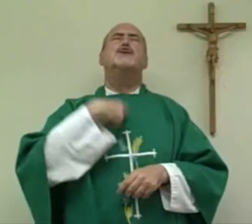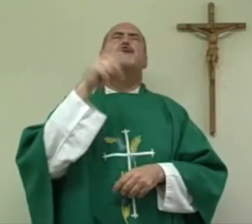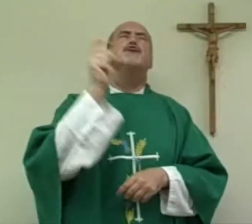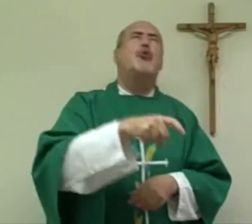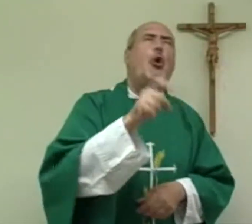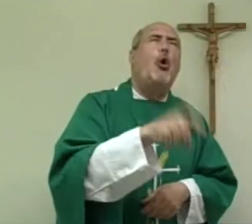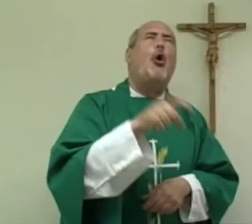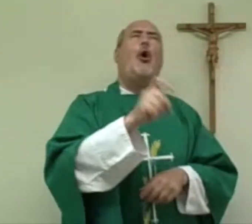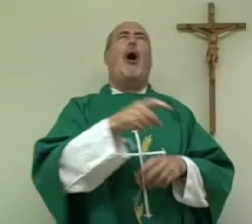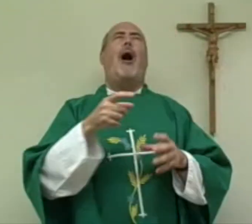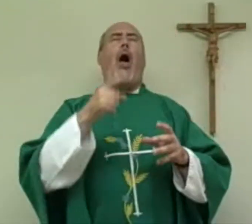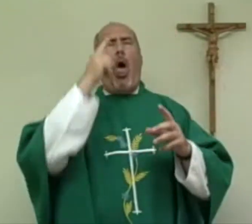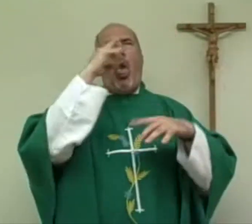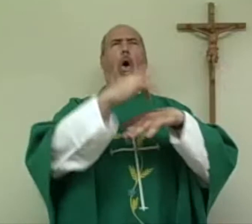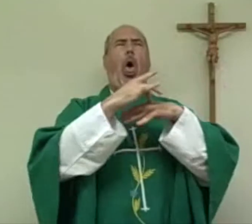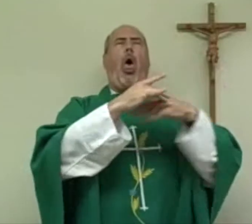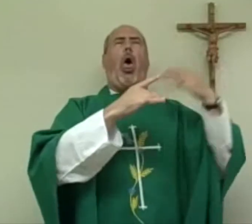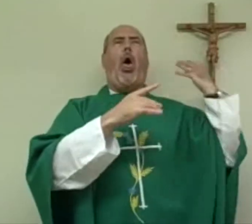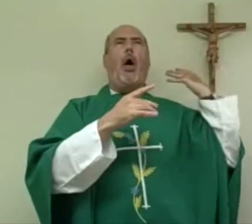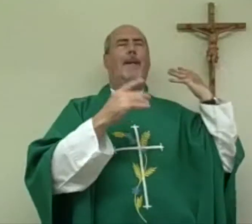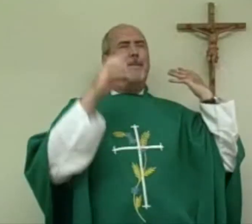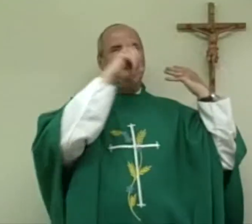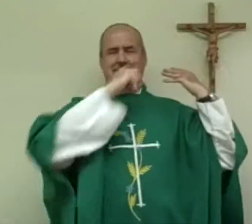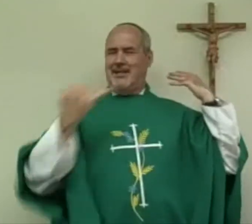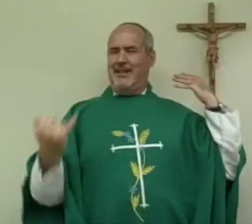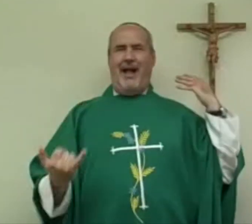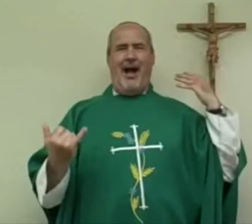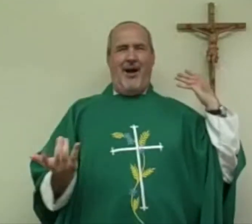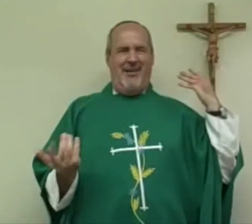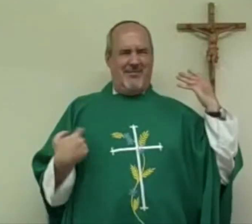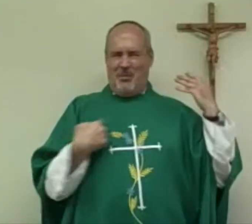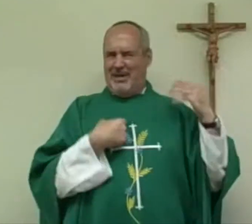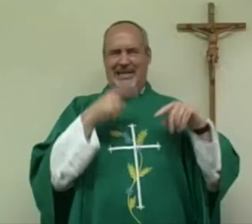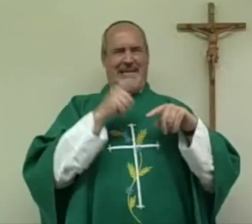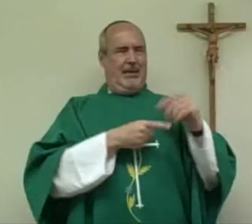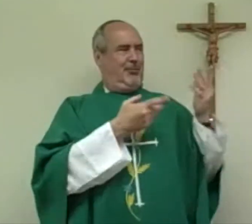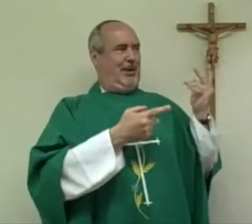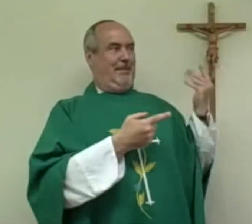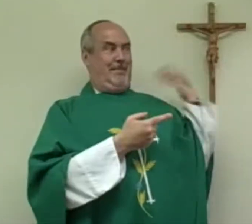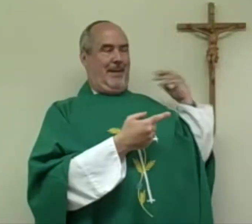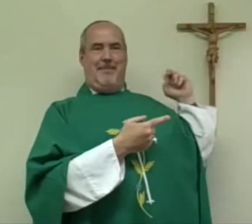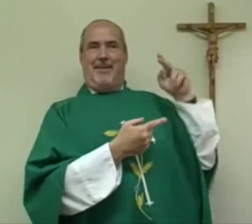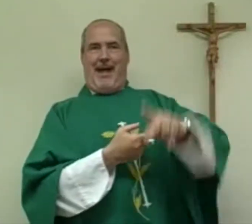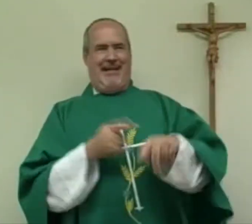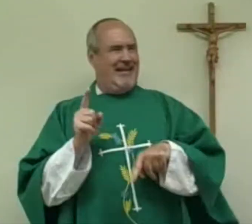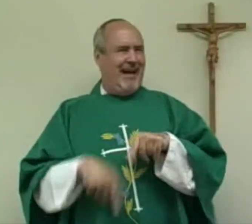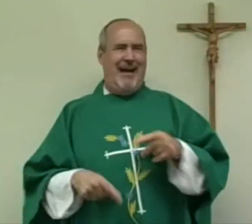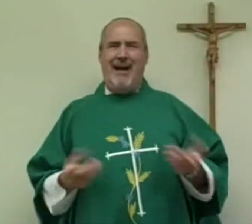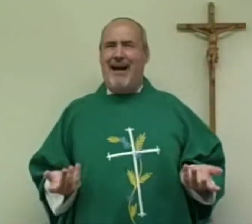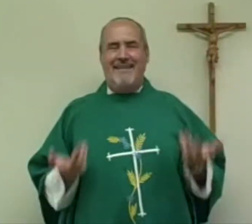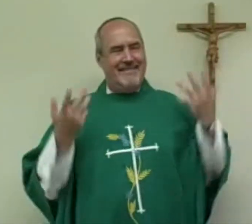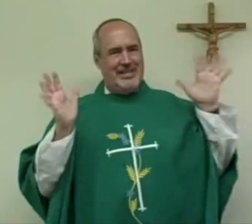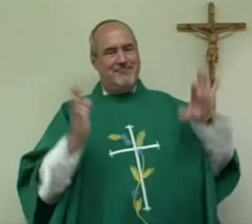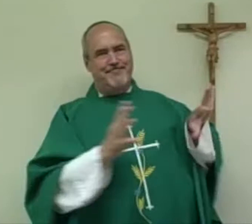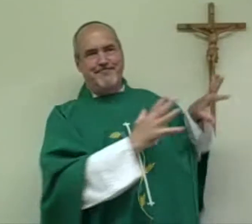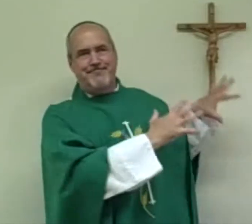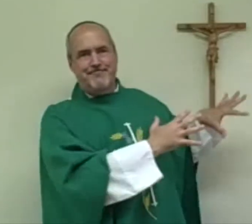or mistakes that we've made that we shouldn't have done. And in doing that, we miss the present. We can't bring the